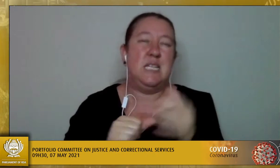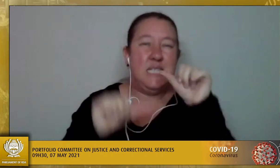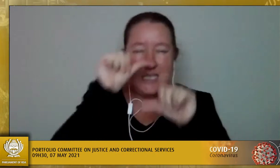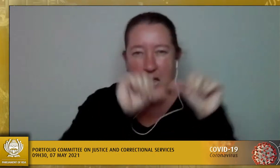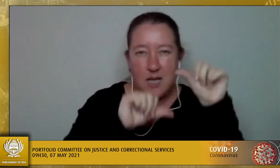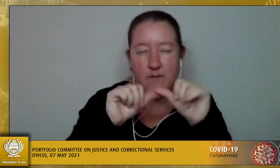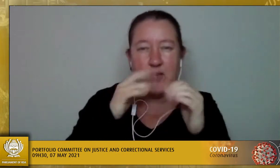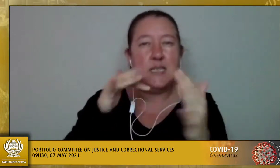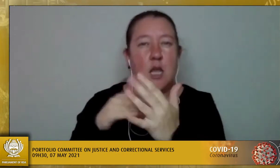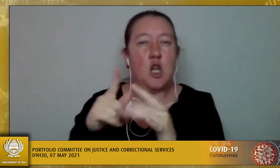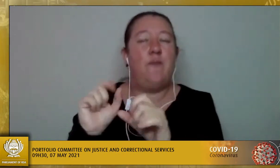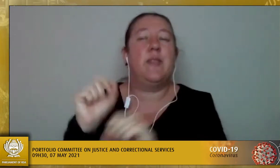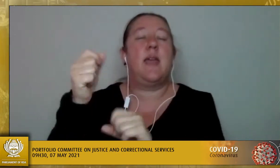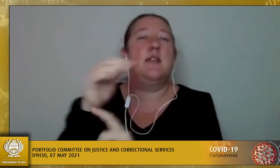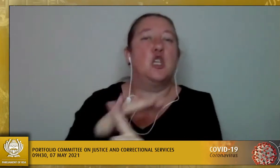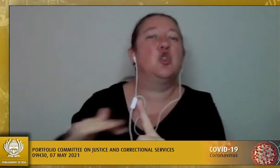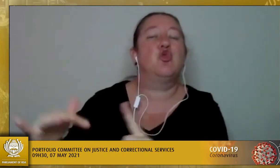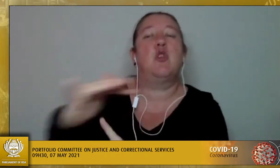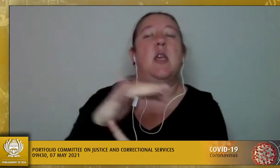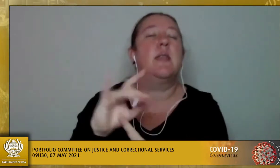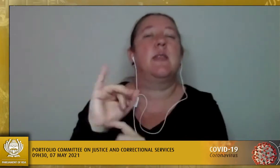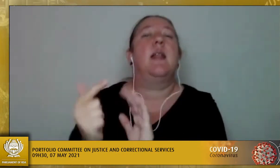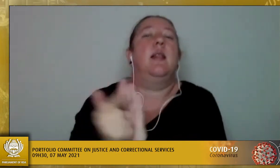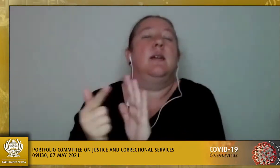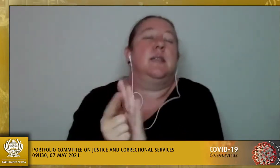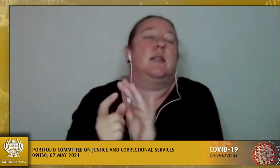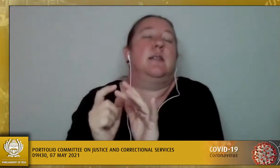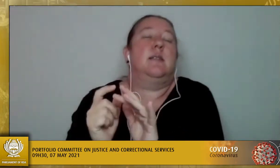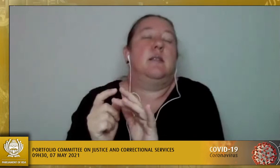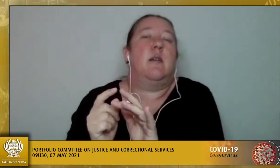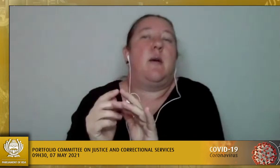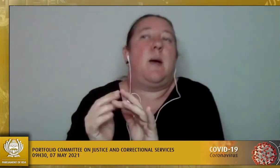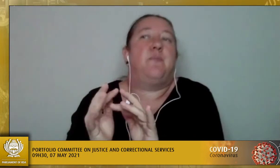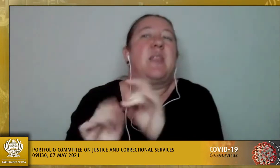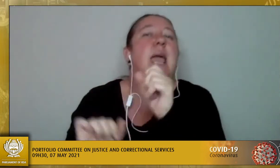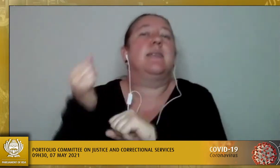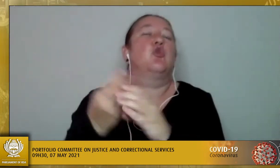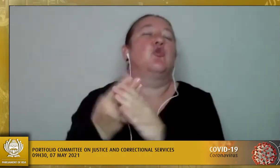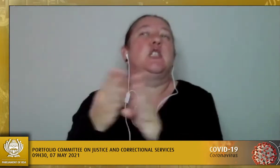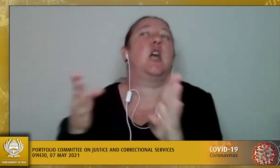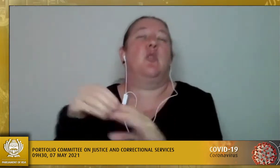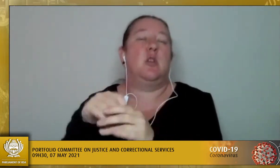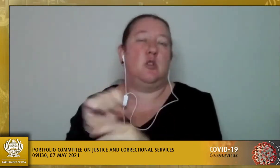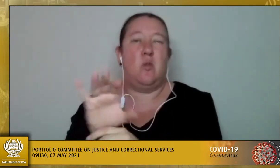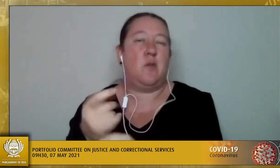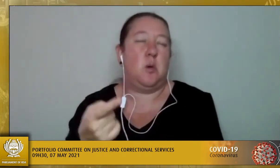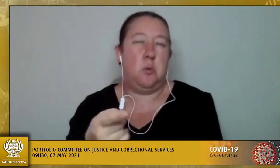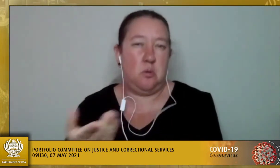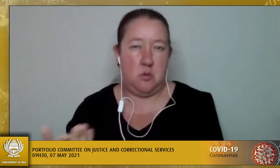industry what is the illicit industry generally in South Africa